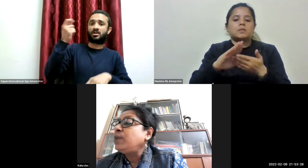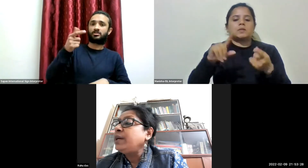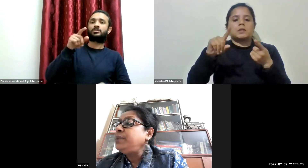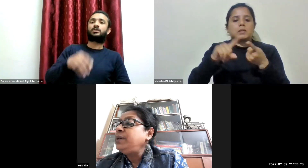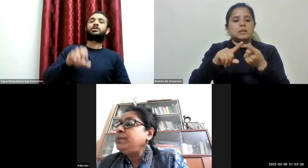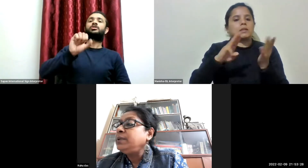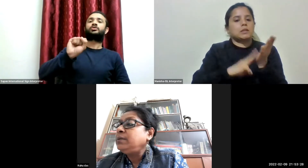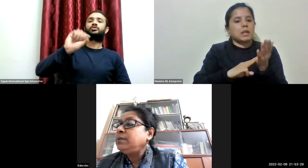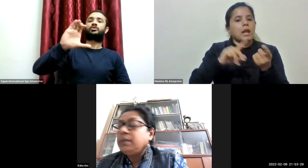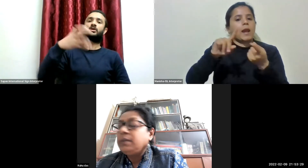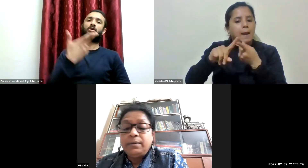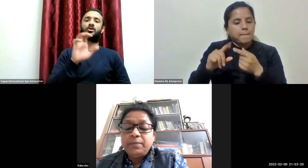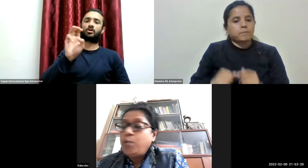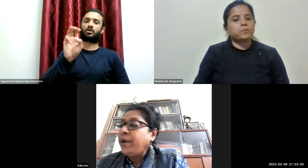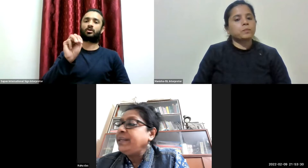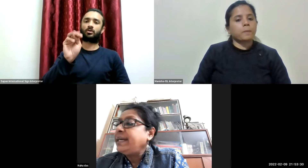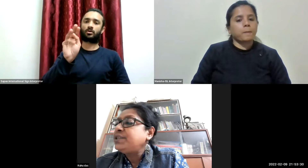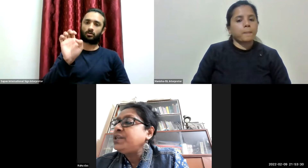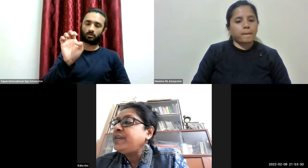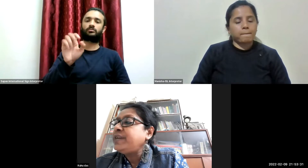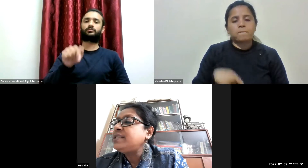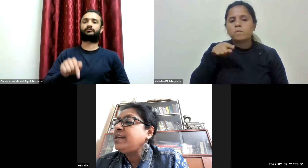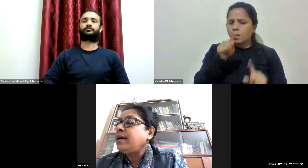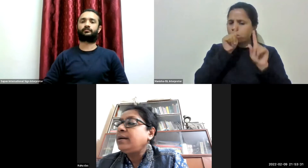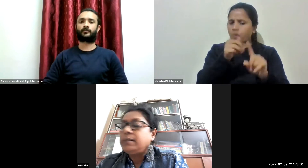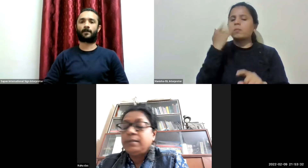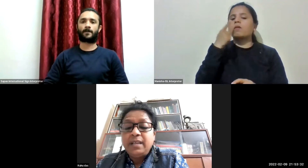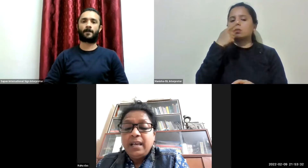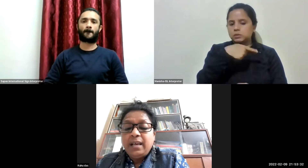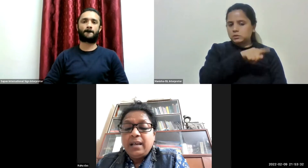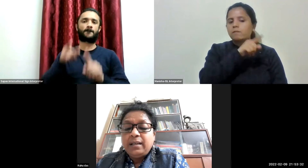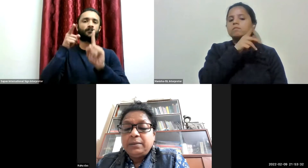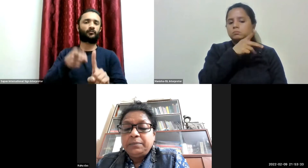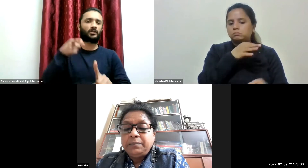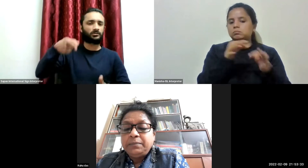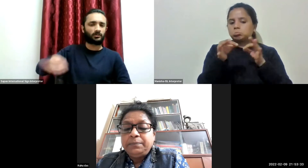was one of the point that she raised in her